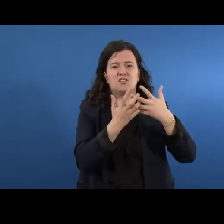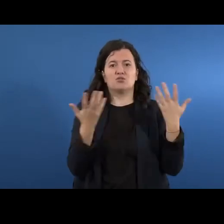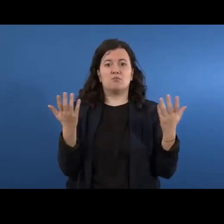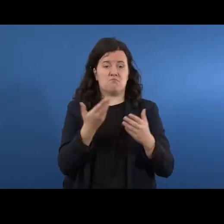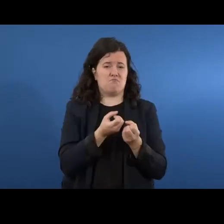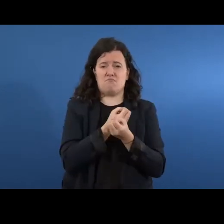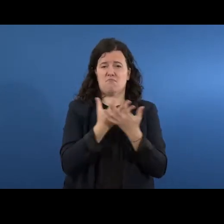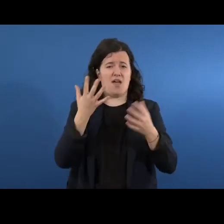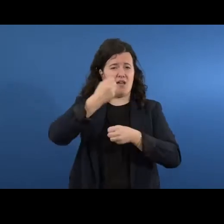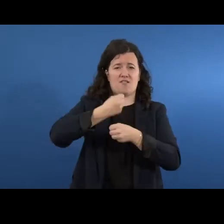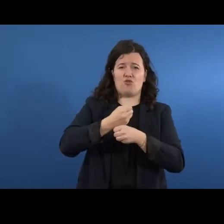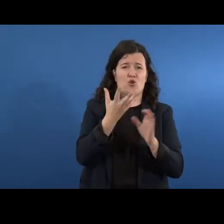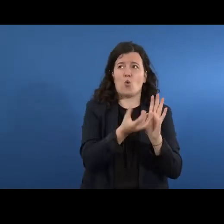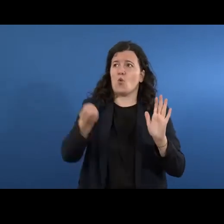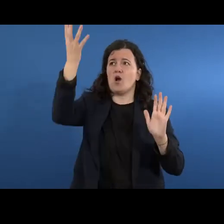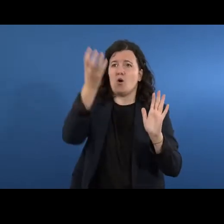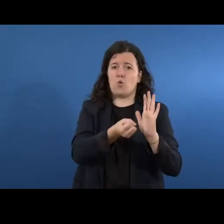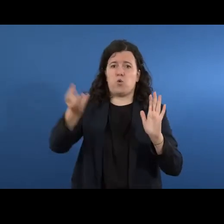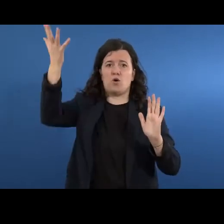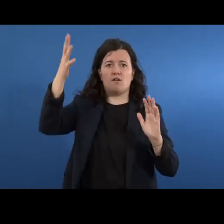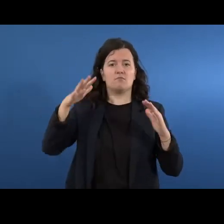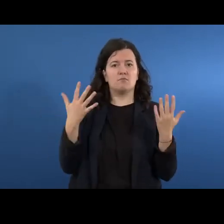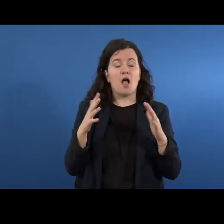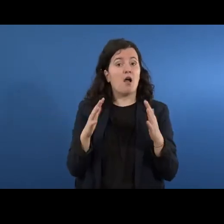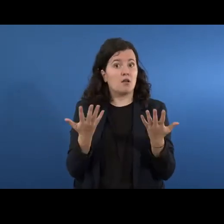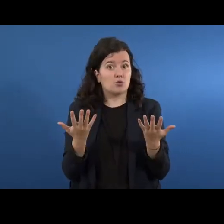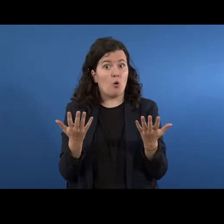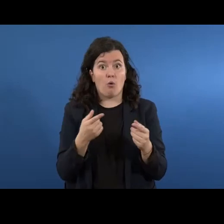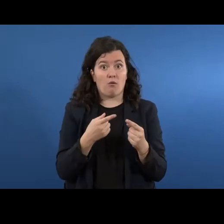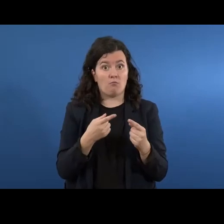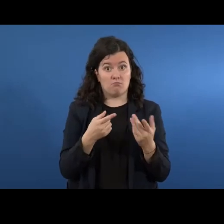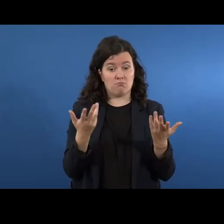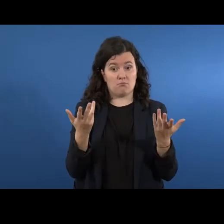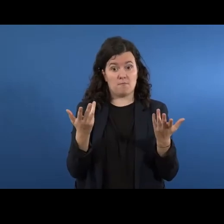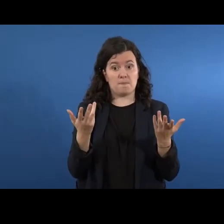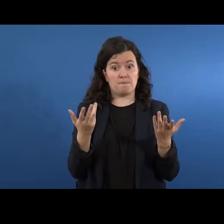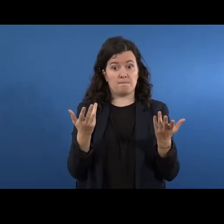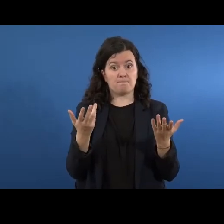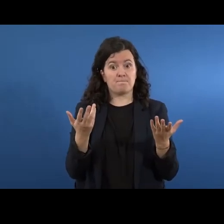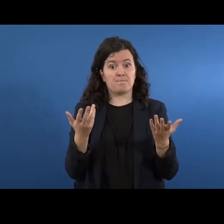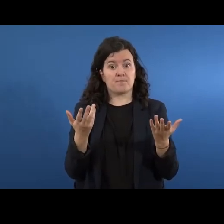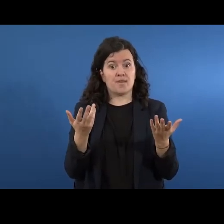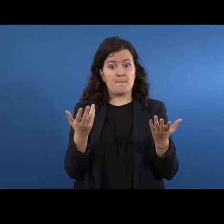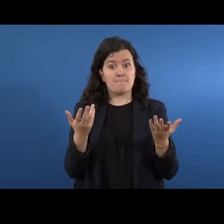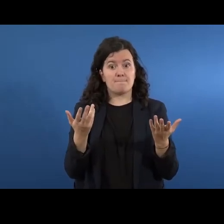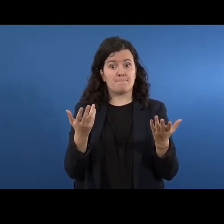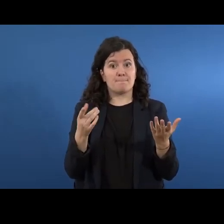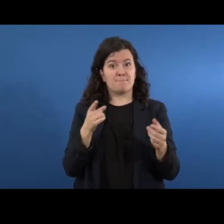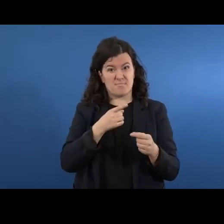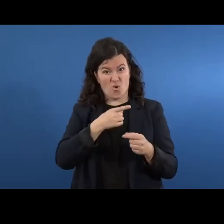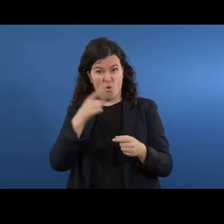and are widely used. But not all of them are persons with